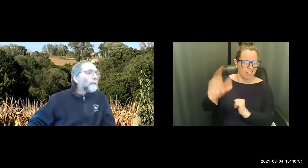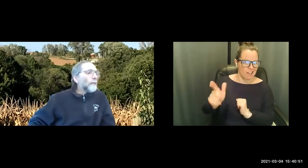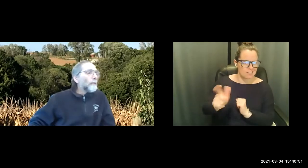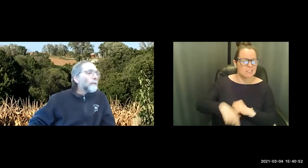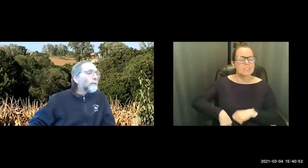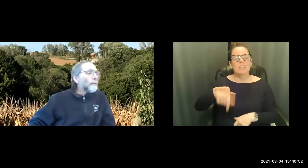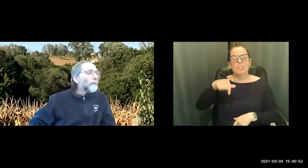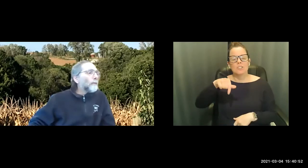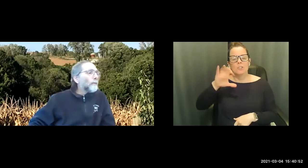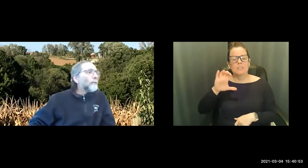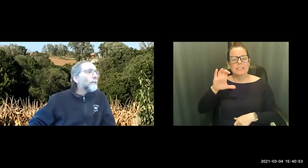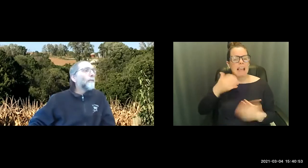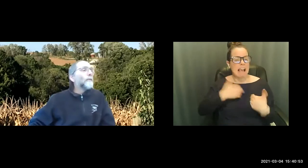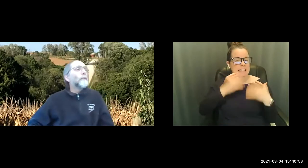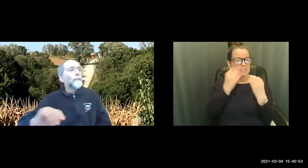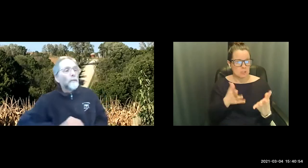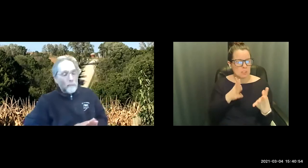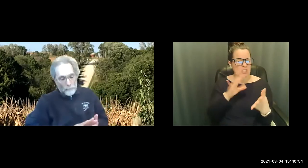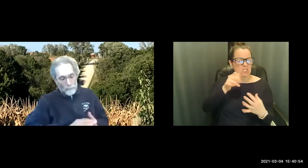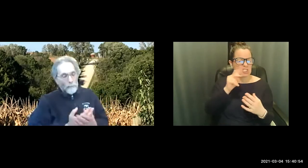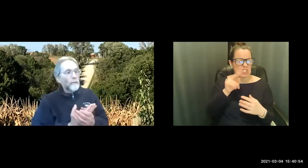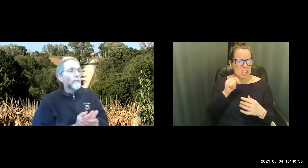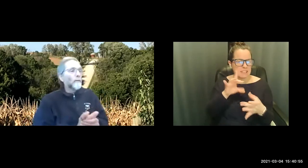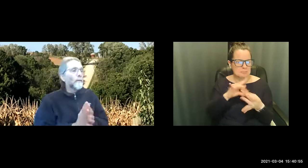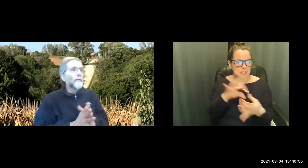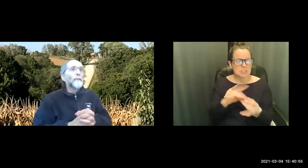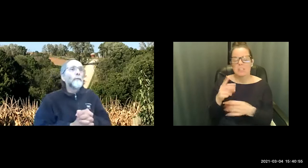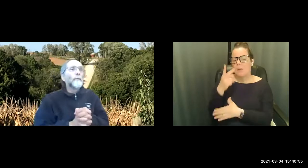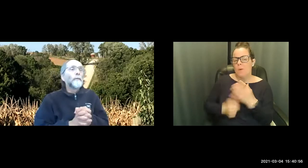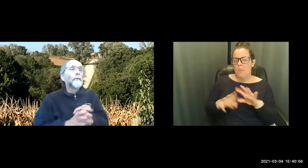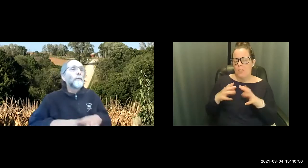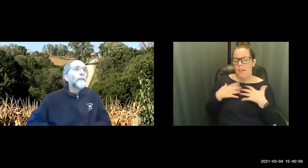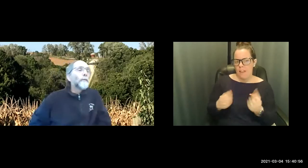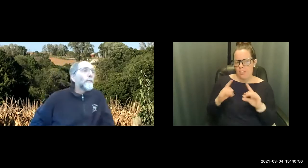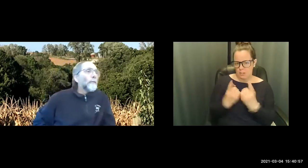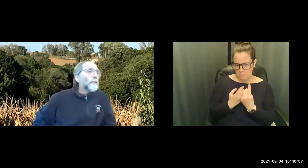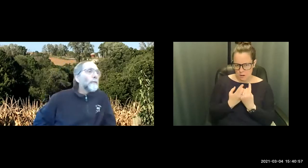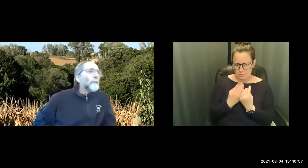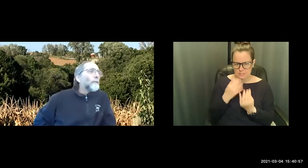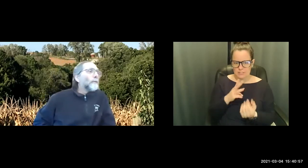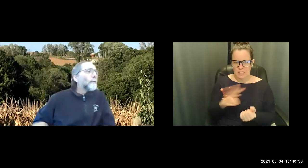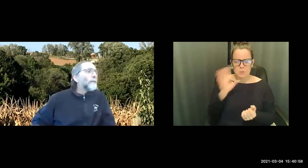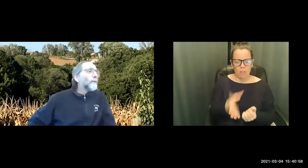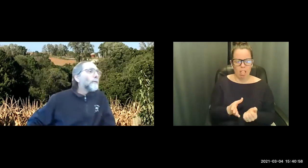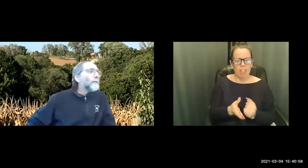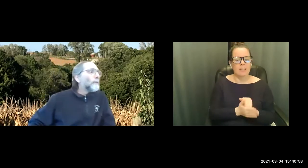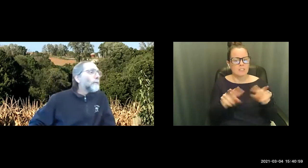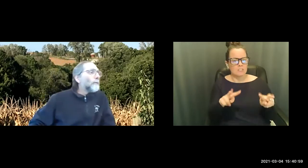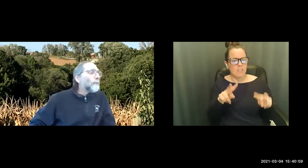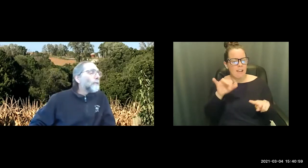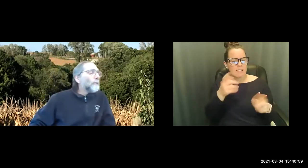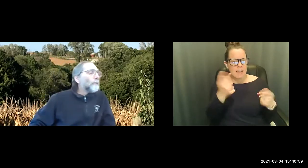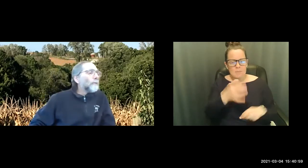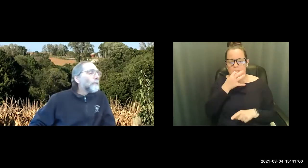has some information and we'll be doing some as well from both of our health department sites. So please look for that to come soon.